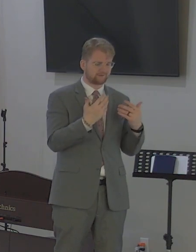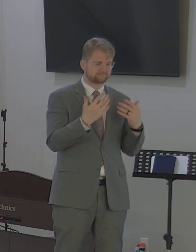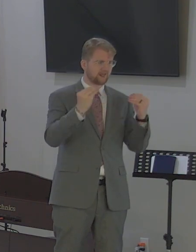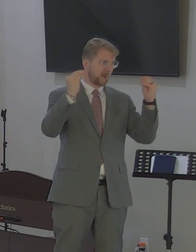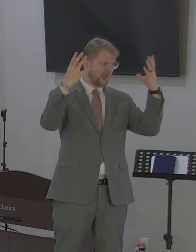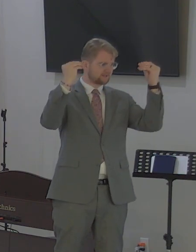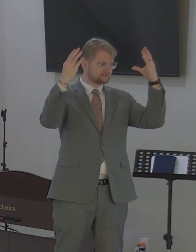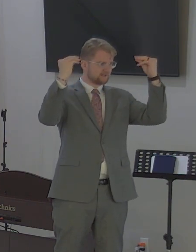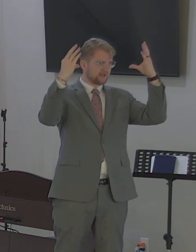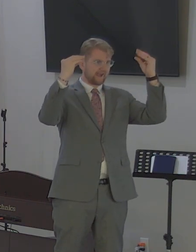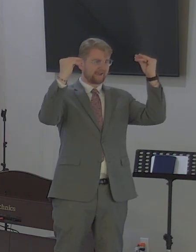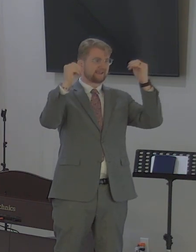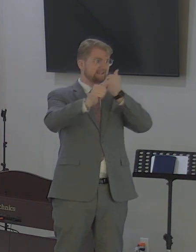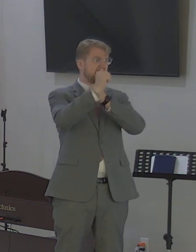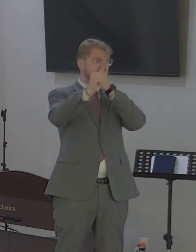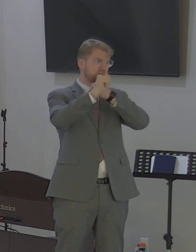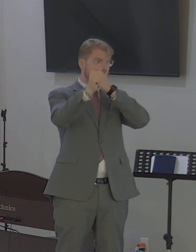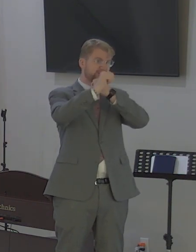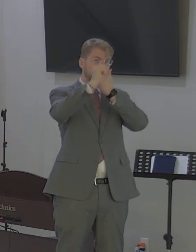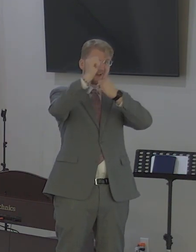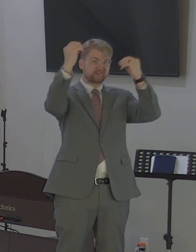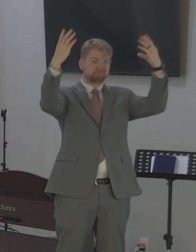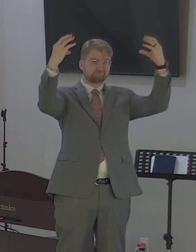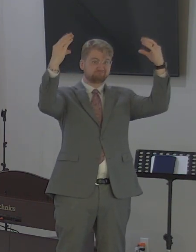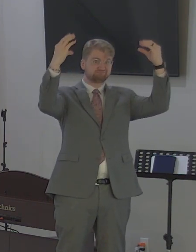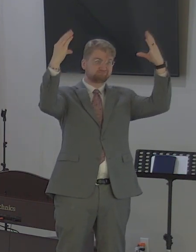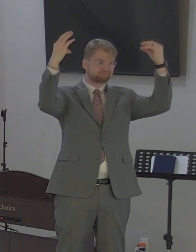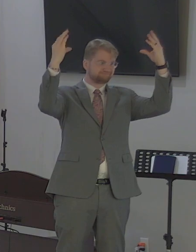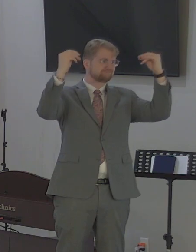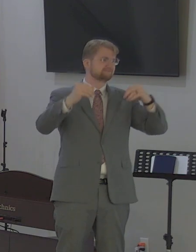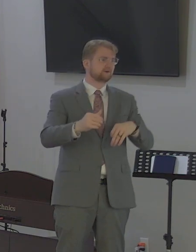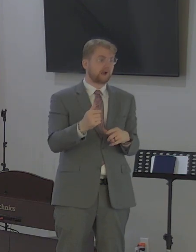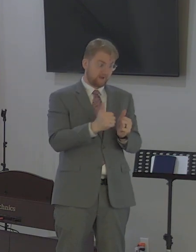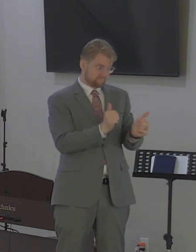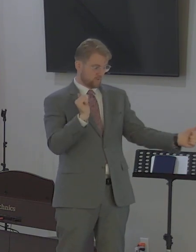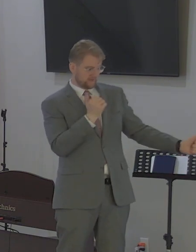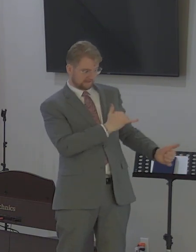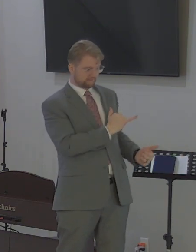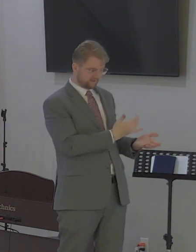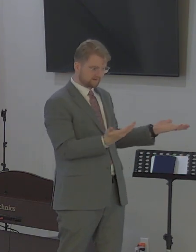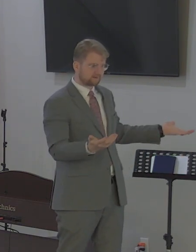danger. A little leaven, leaveneth the whole lump. Danger, danger, danger. Avoid this thing.